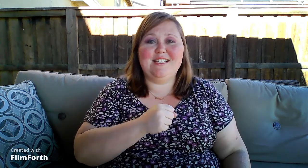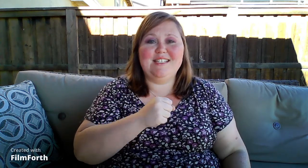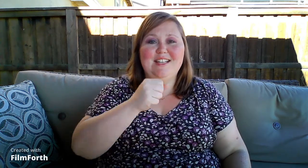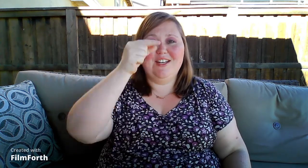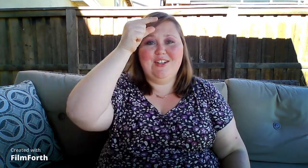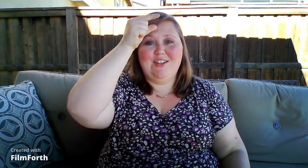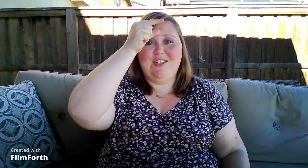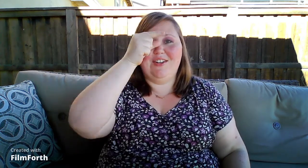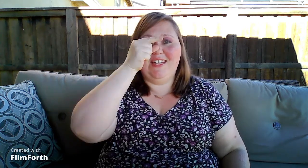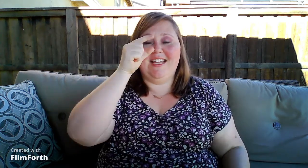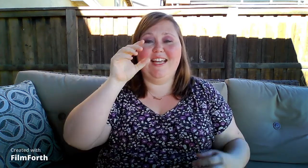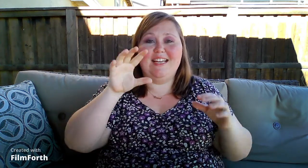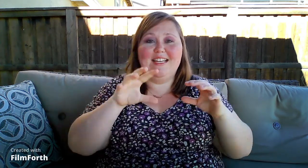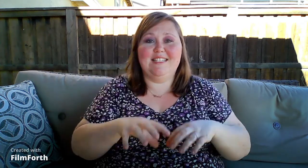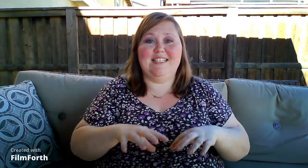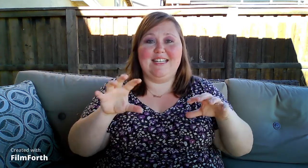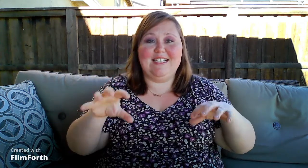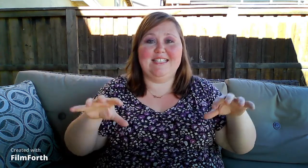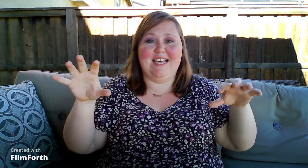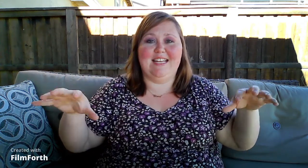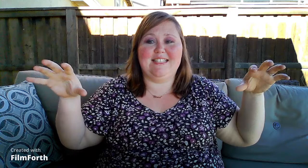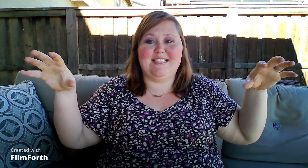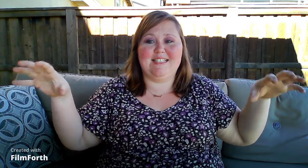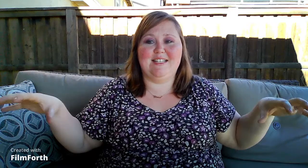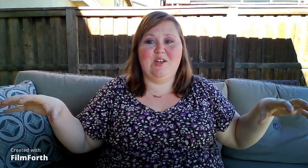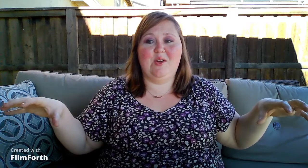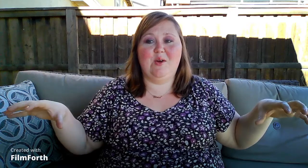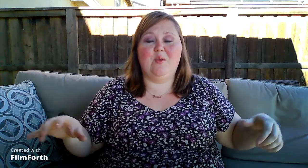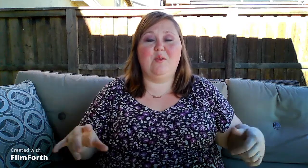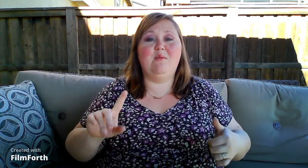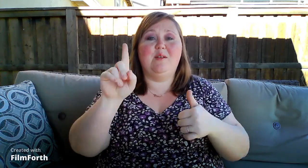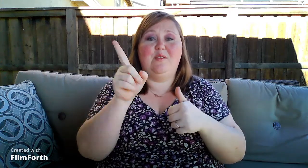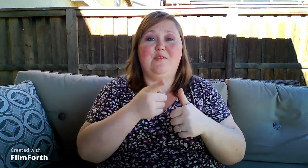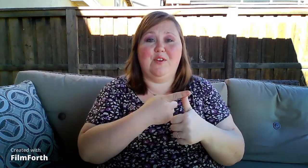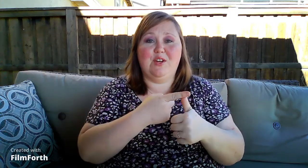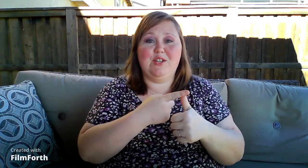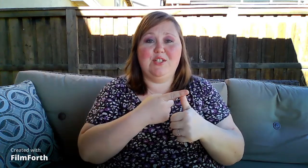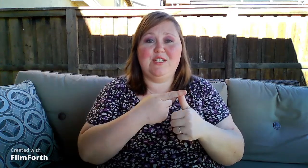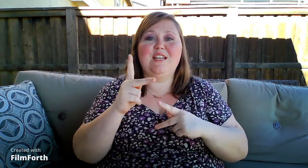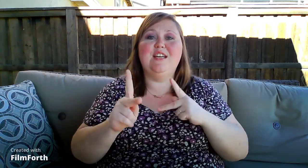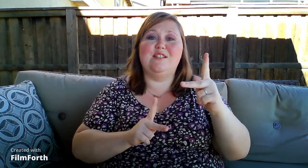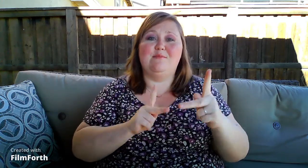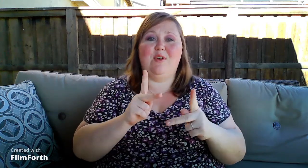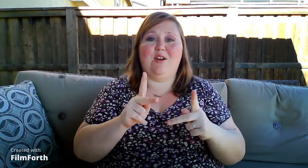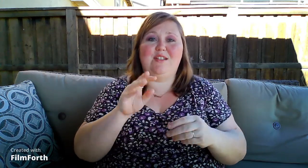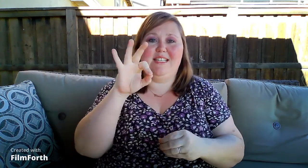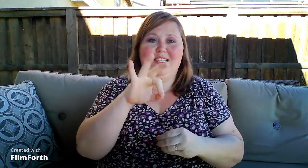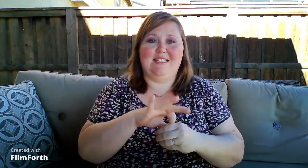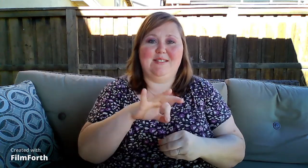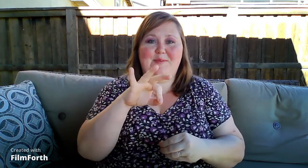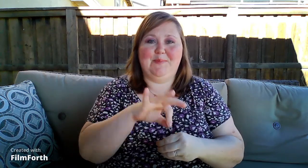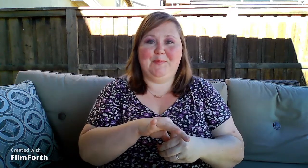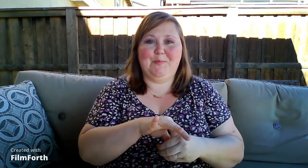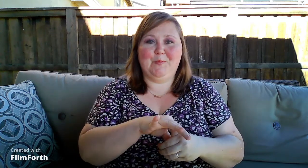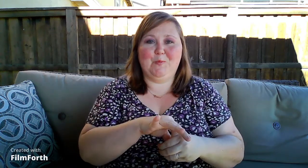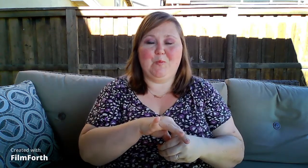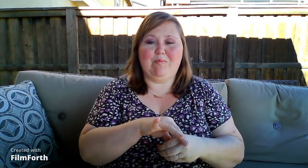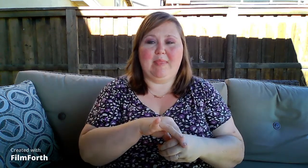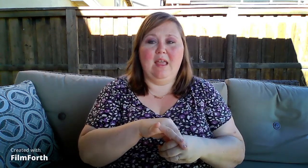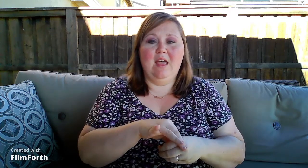Ancient Greek city-states were among the first democracies.